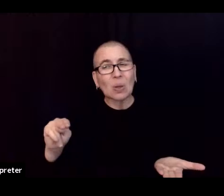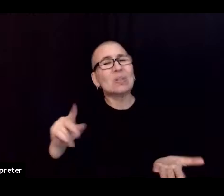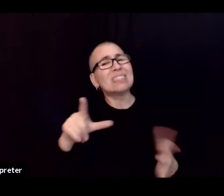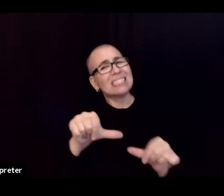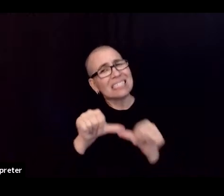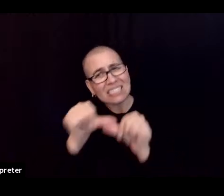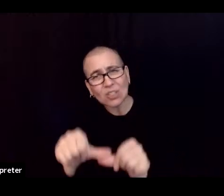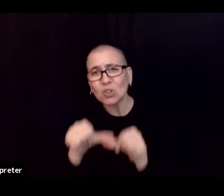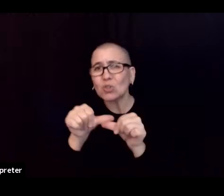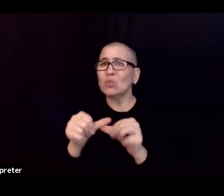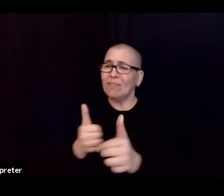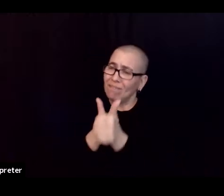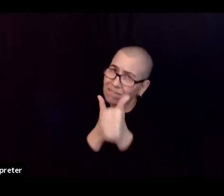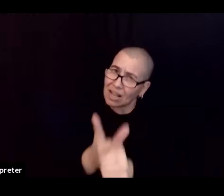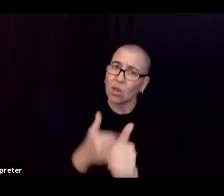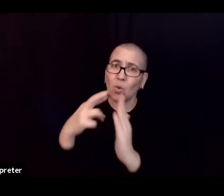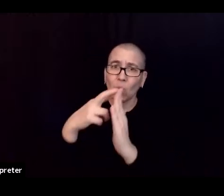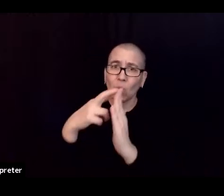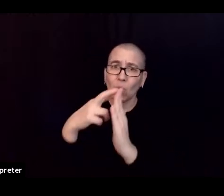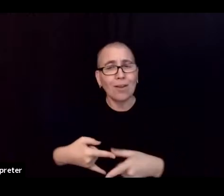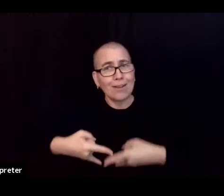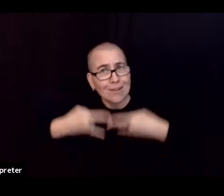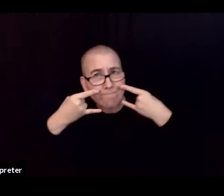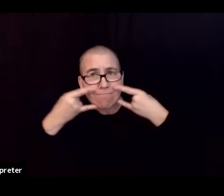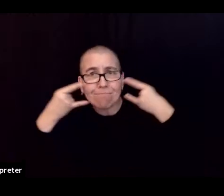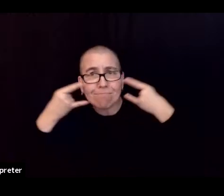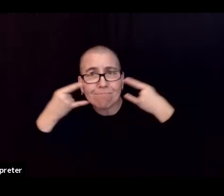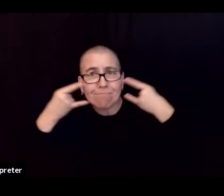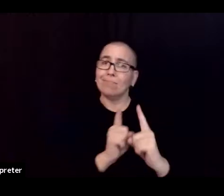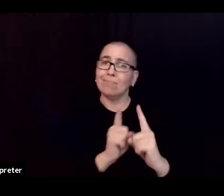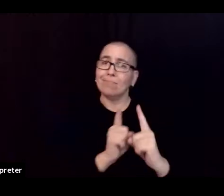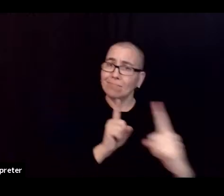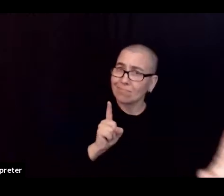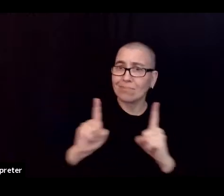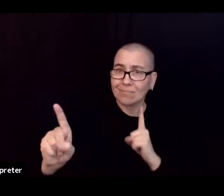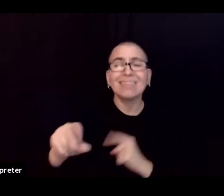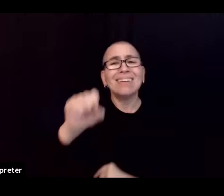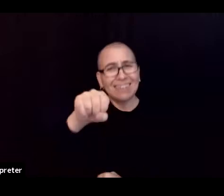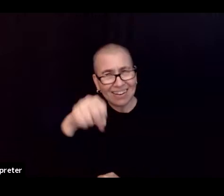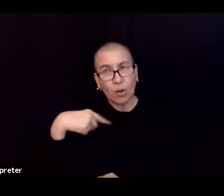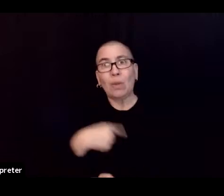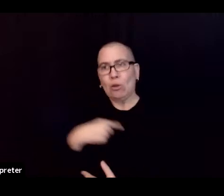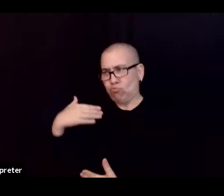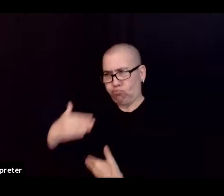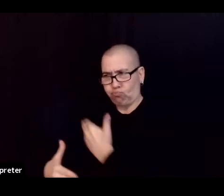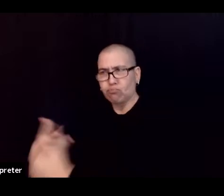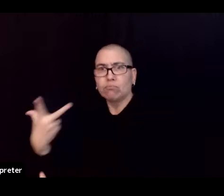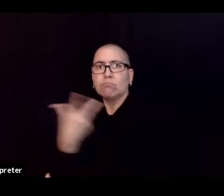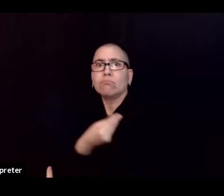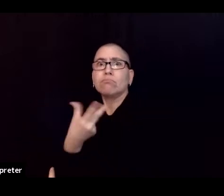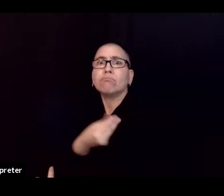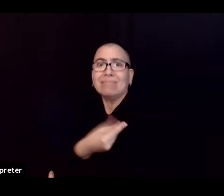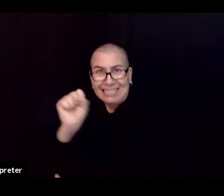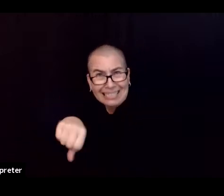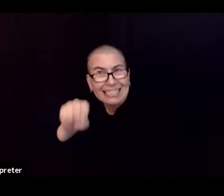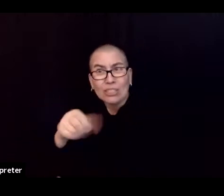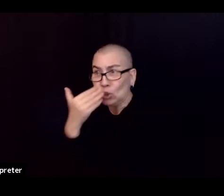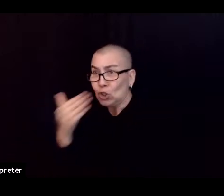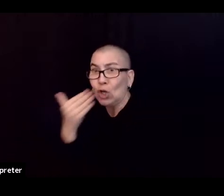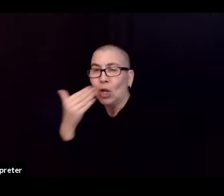making progress with vaccination, but it's a race against time as most of the population is not yet